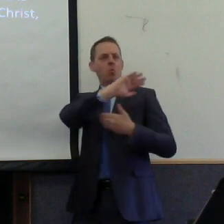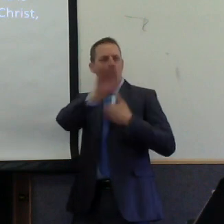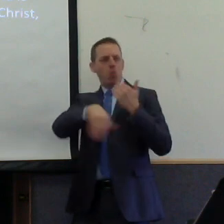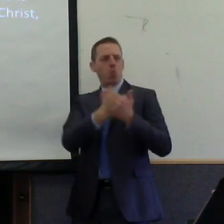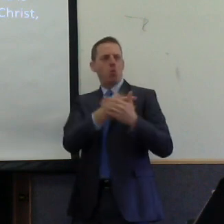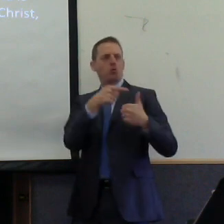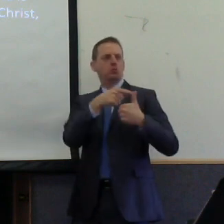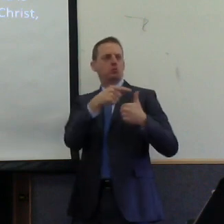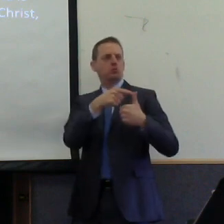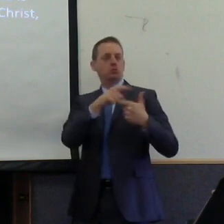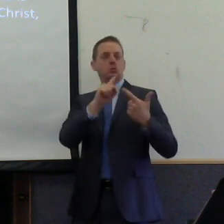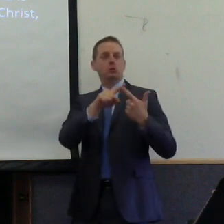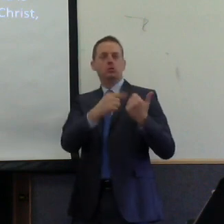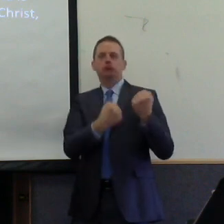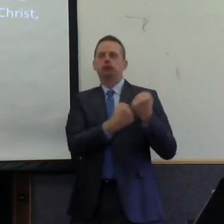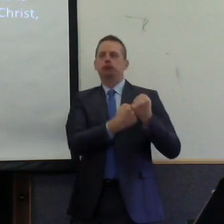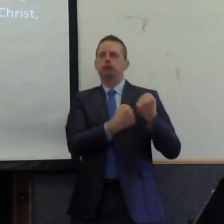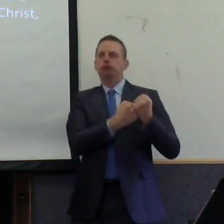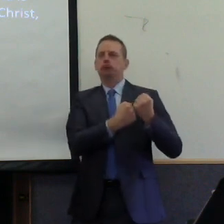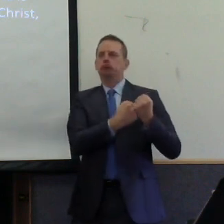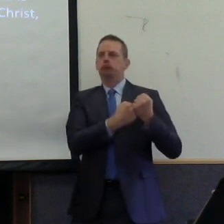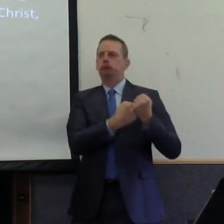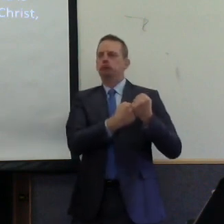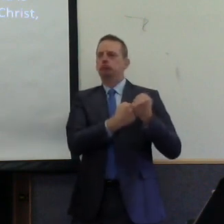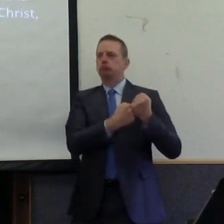That's what we learn from the things that Adam and Eve.